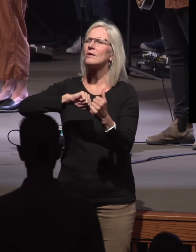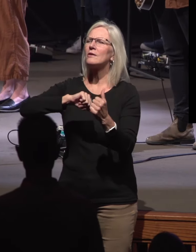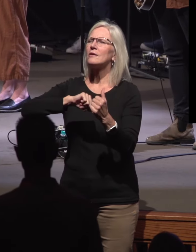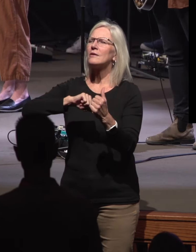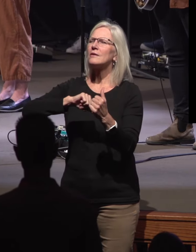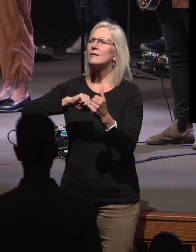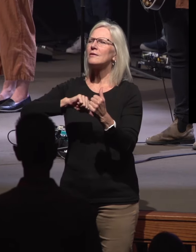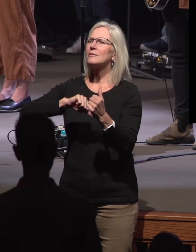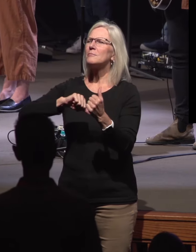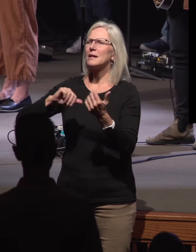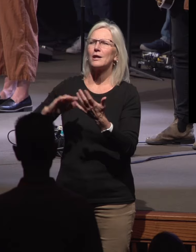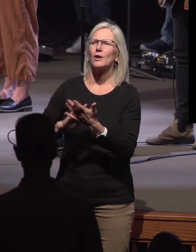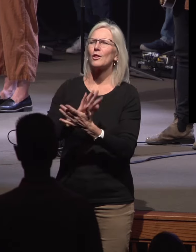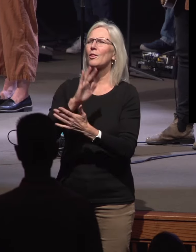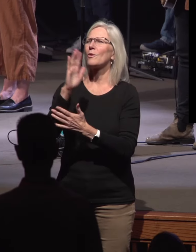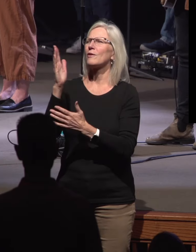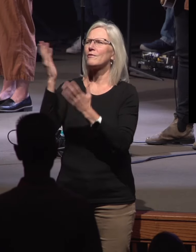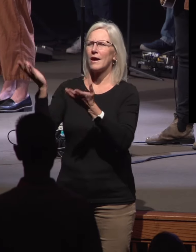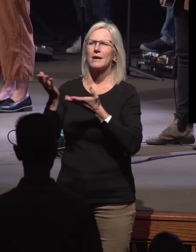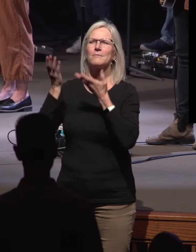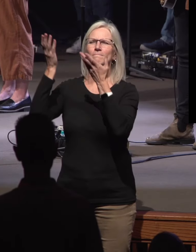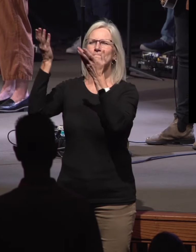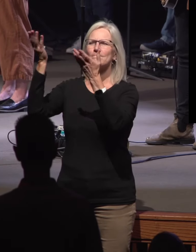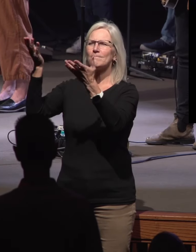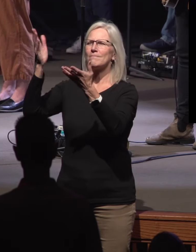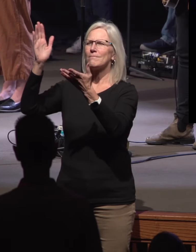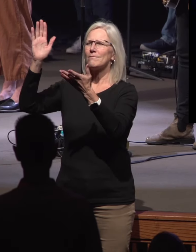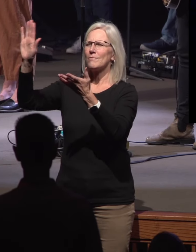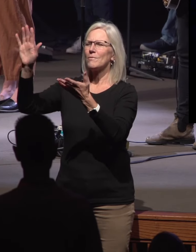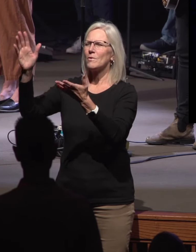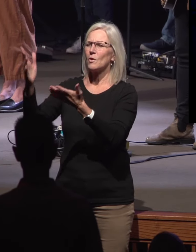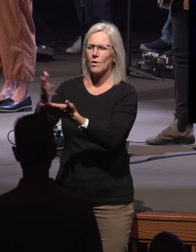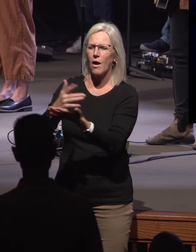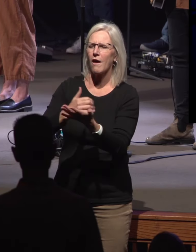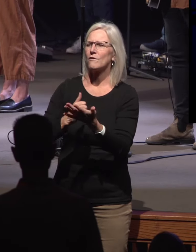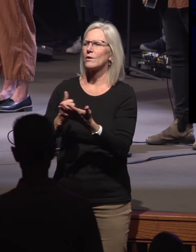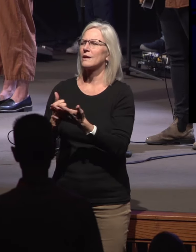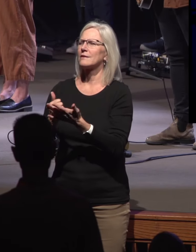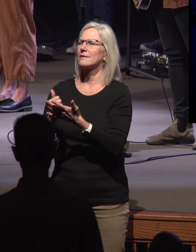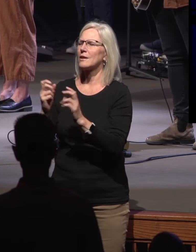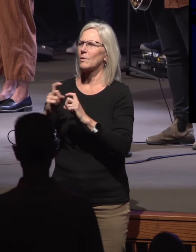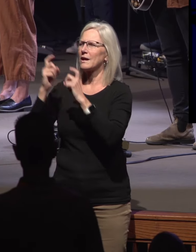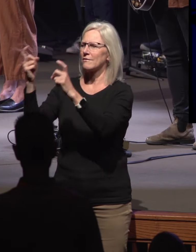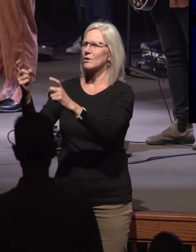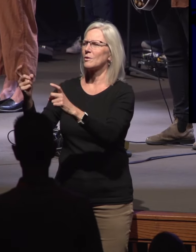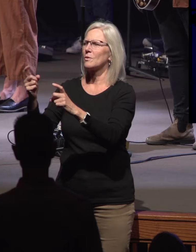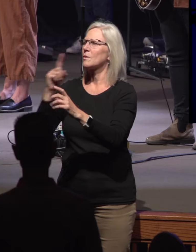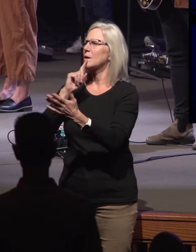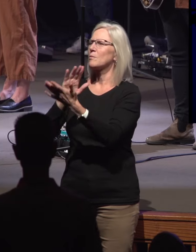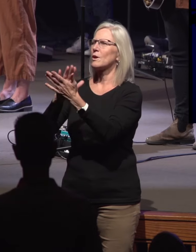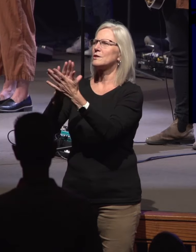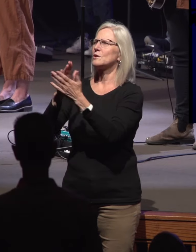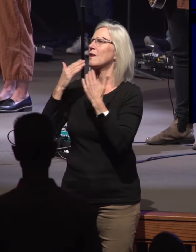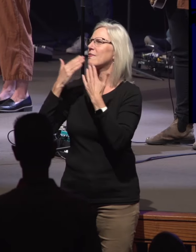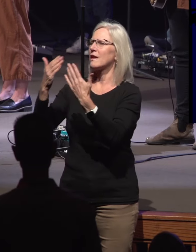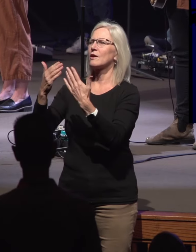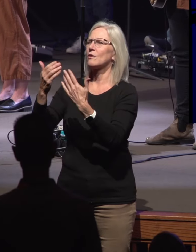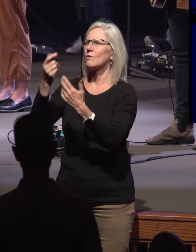And be glorified by the tithes and offerings that we give back to you, Jesus. We praise you. We thank you for all these